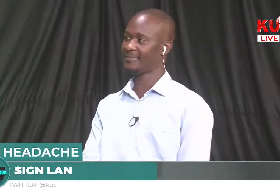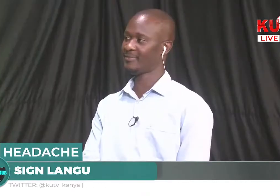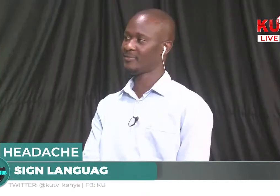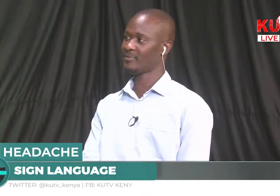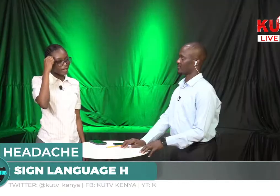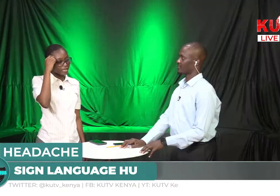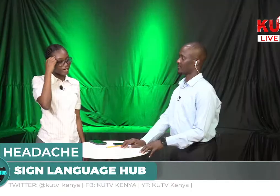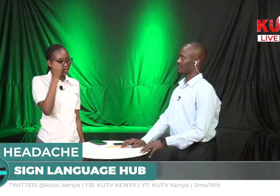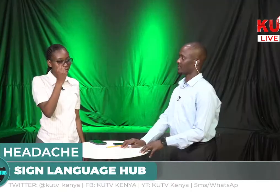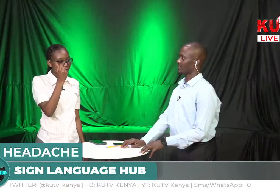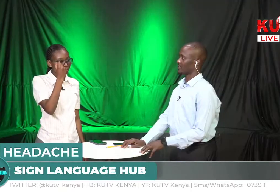Head.